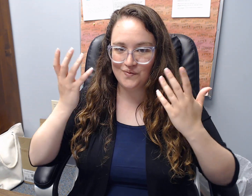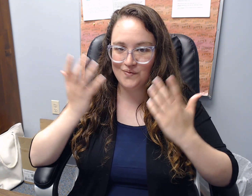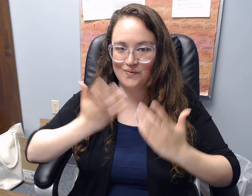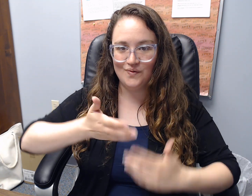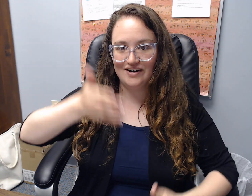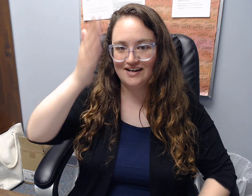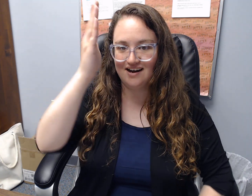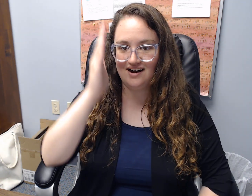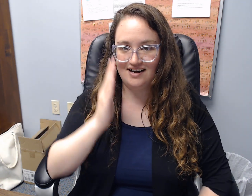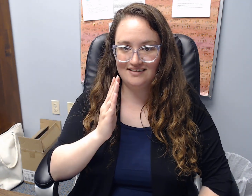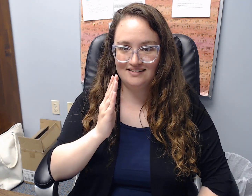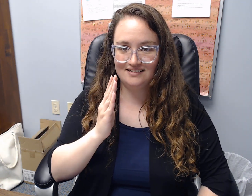What a God.